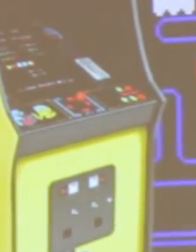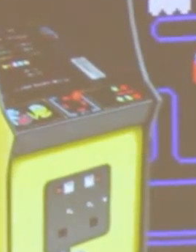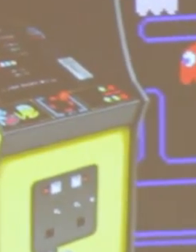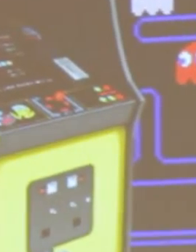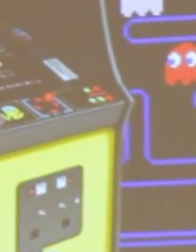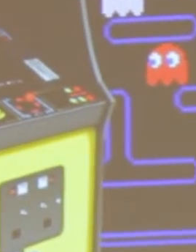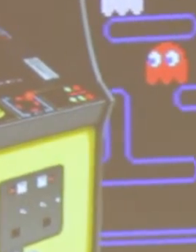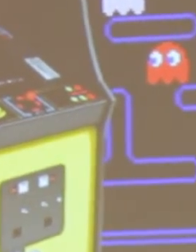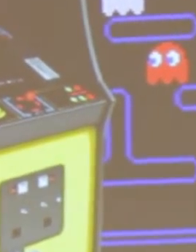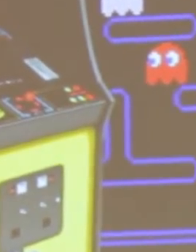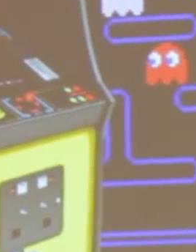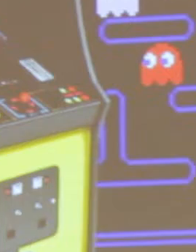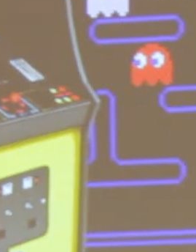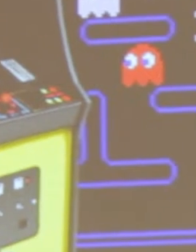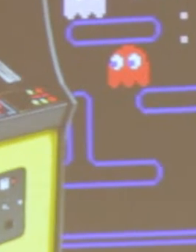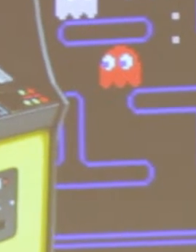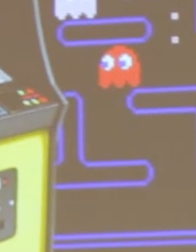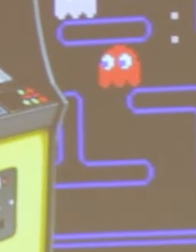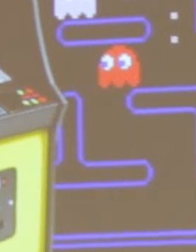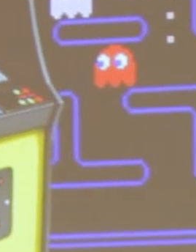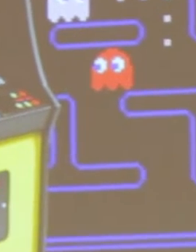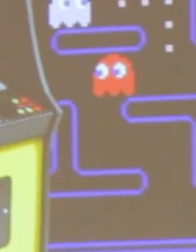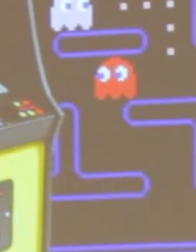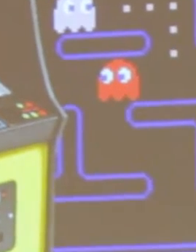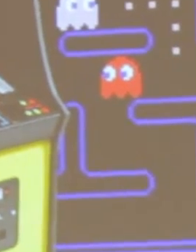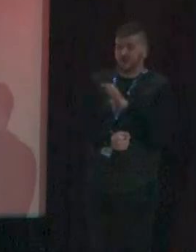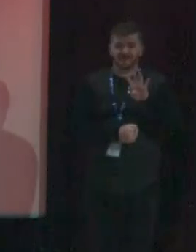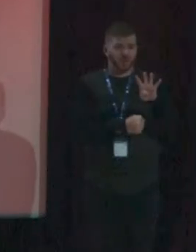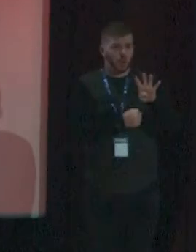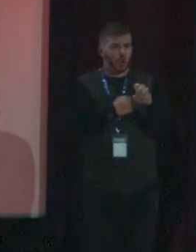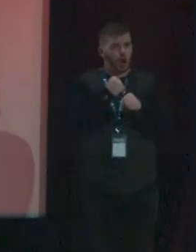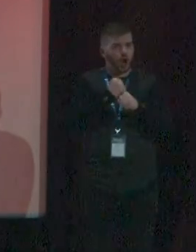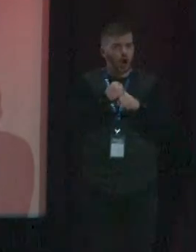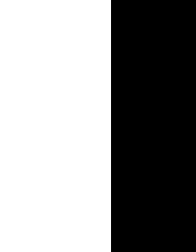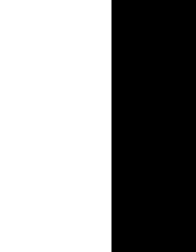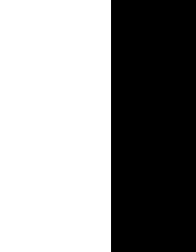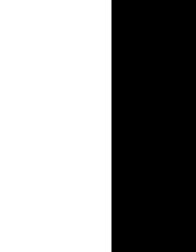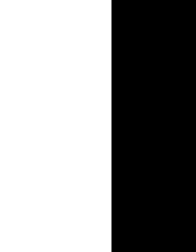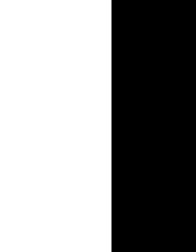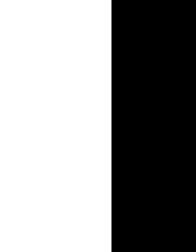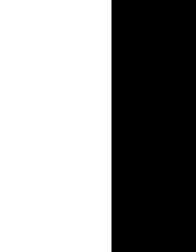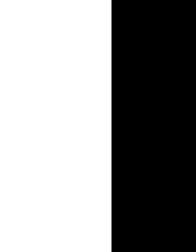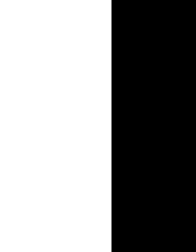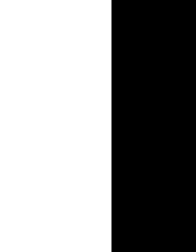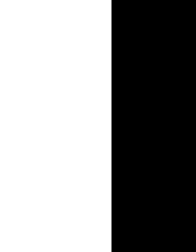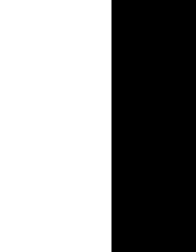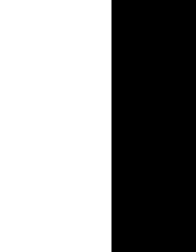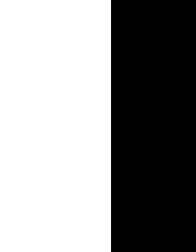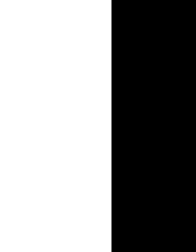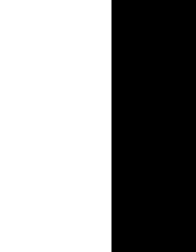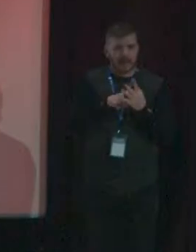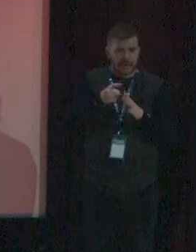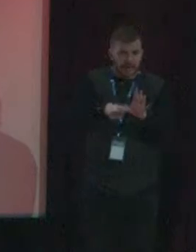procedural elements, specifically the design of these four ghosts. In English, we call them Blinky, Pinky, Inky, and